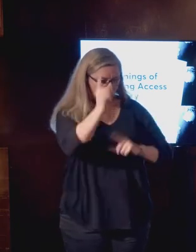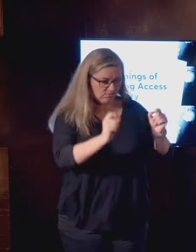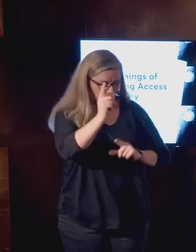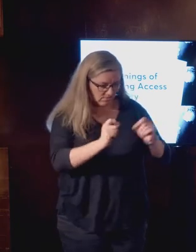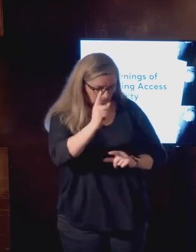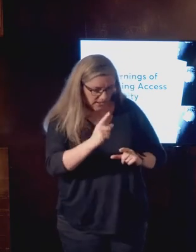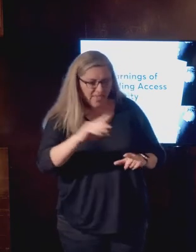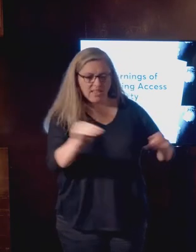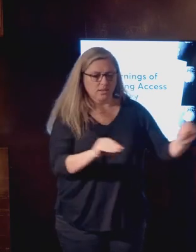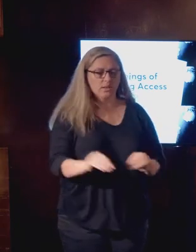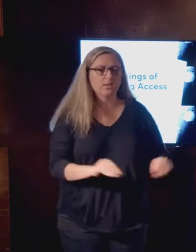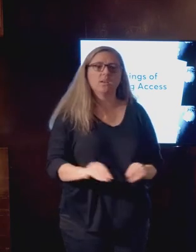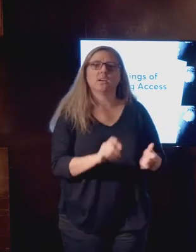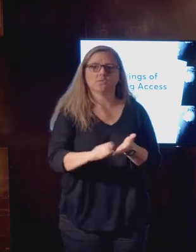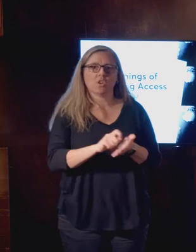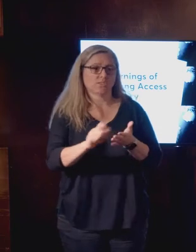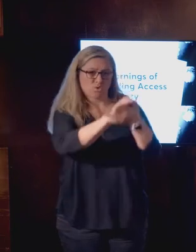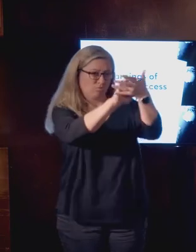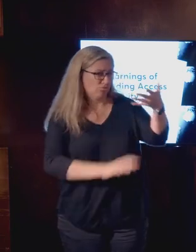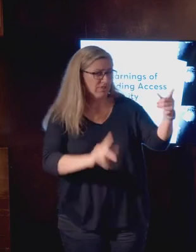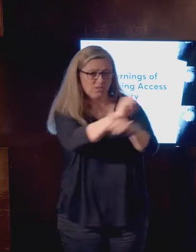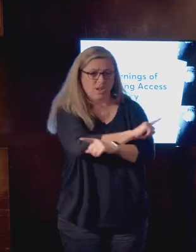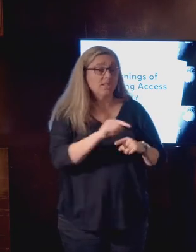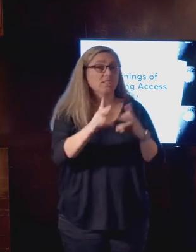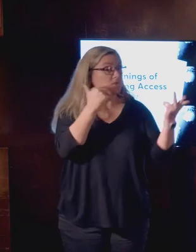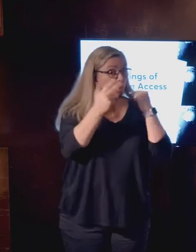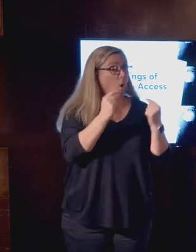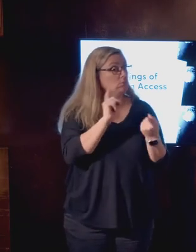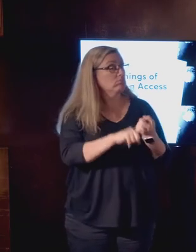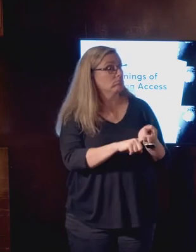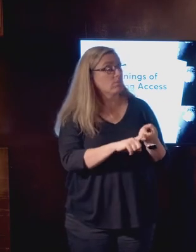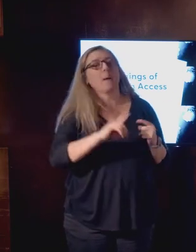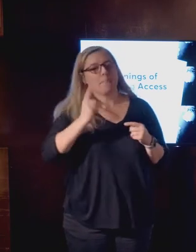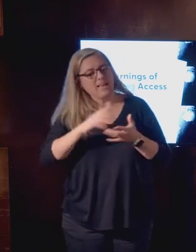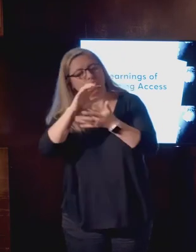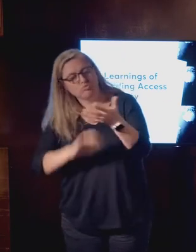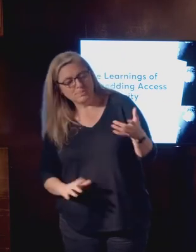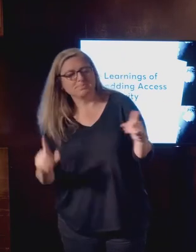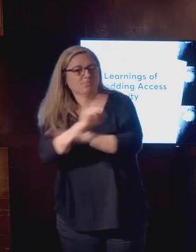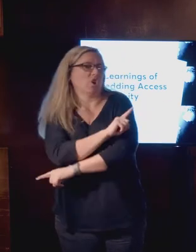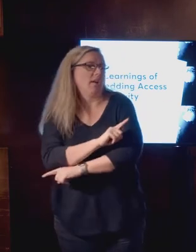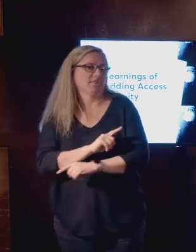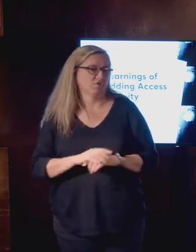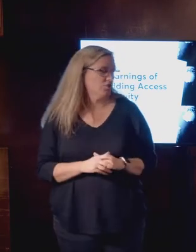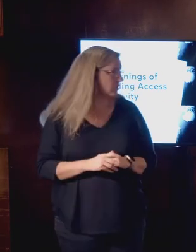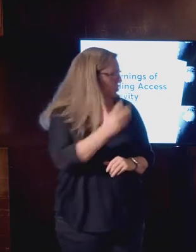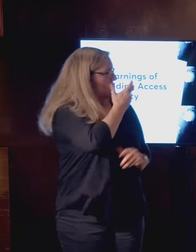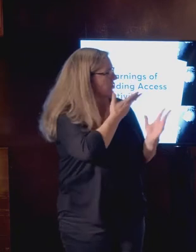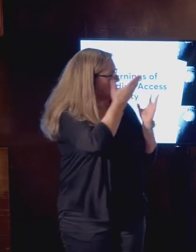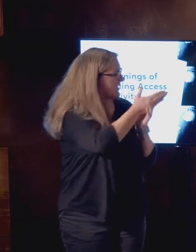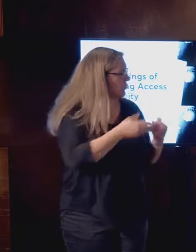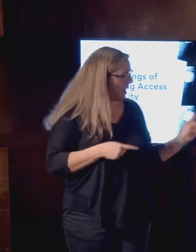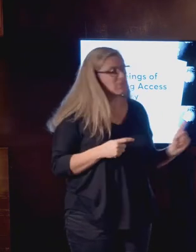of the script completely changed. The song stayed the same. But the script completely changed by, sorry to interrupt, but I just want